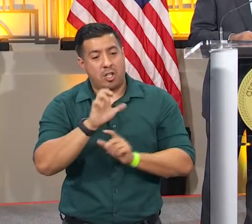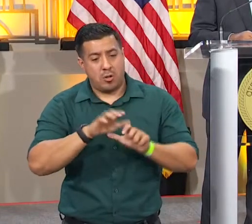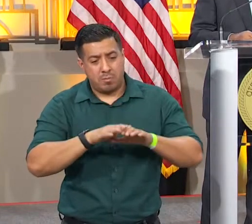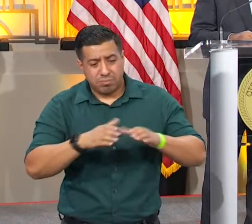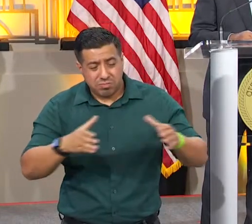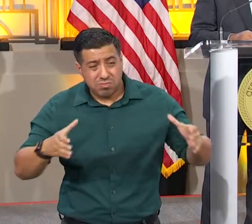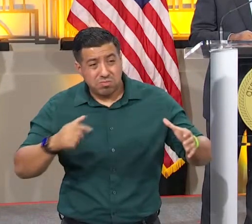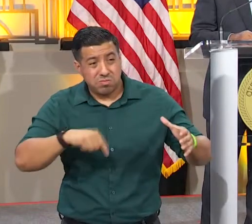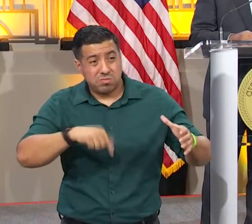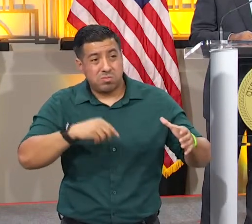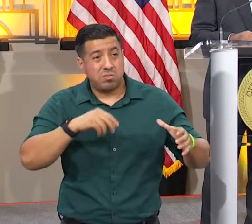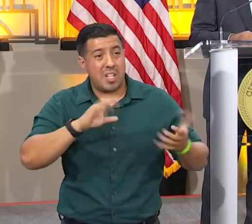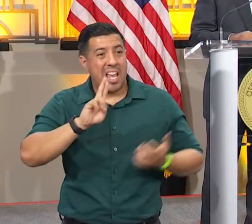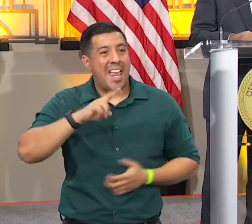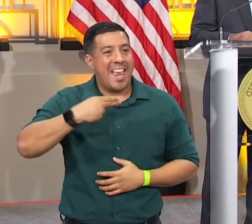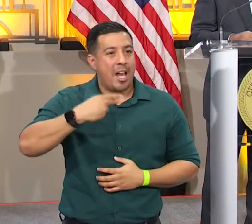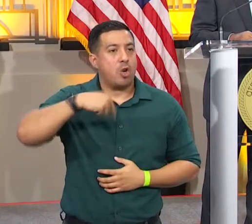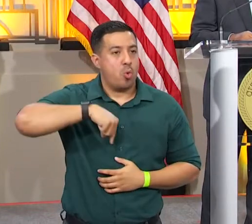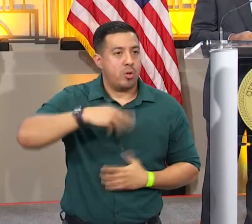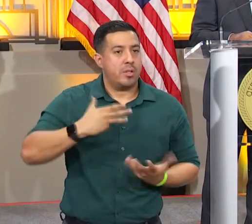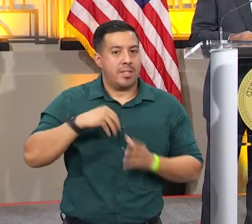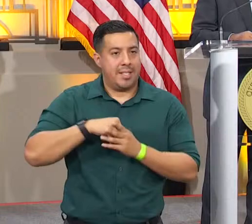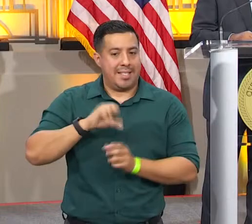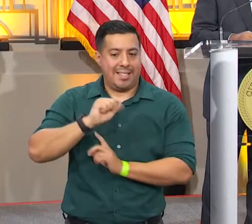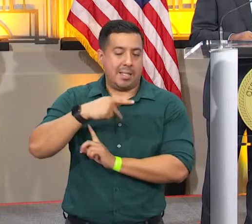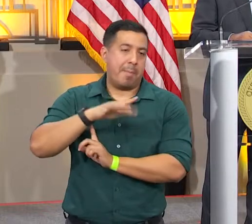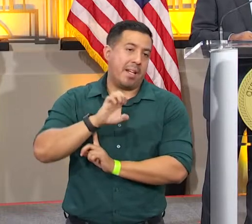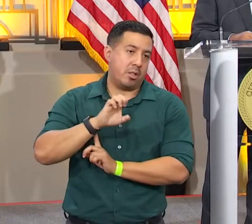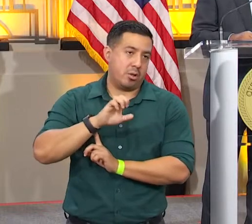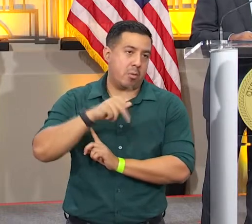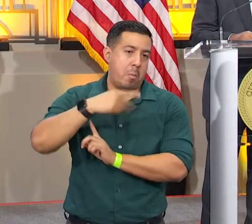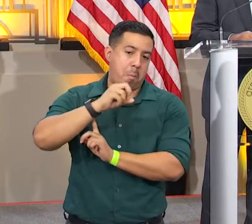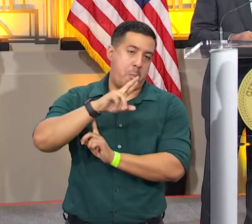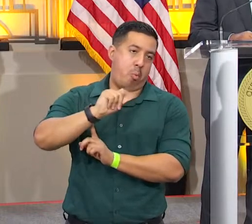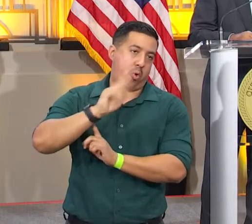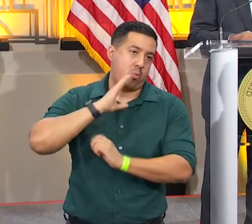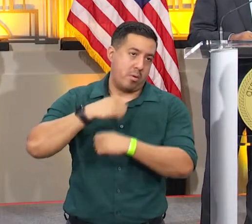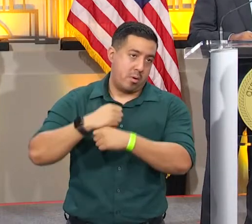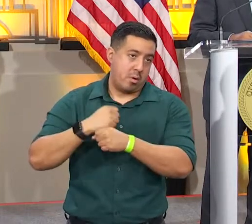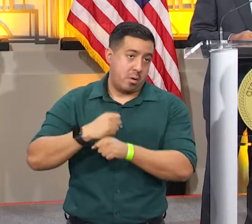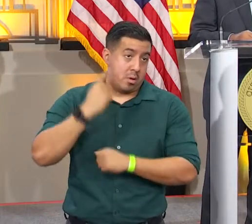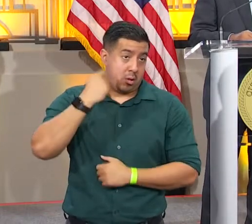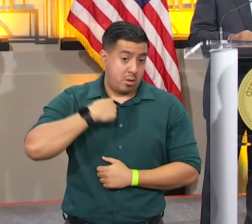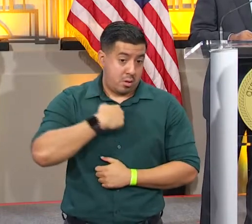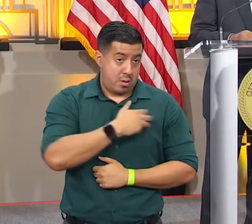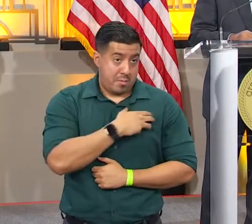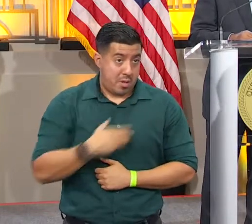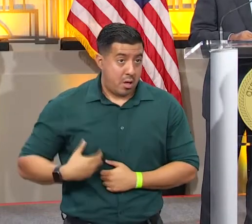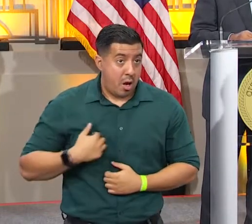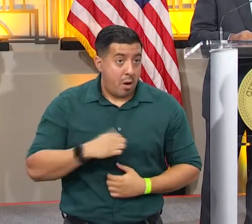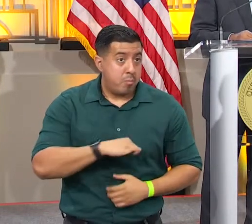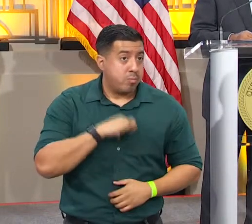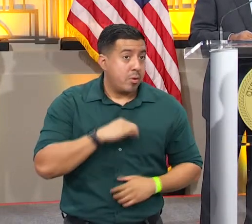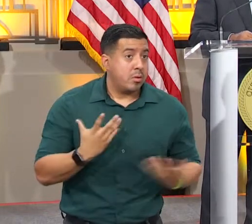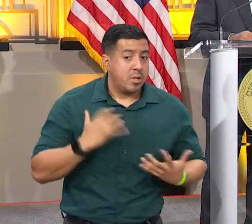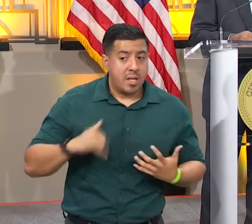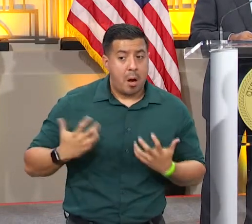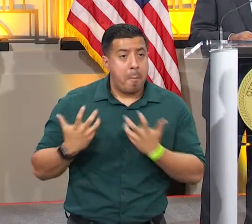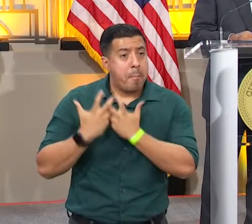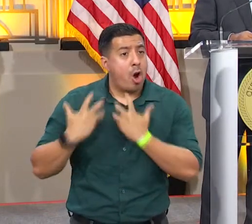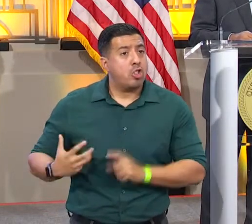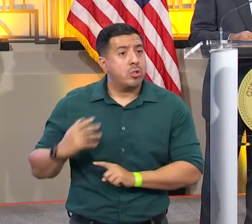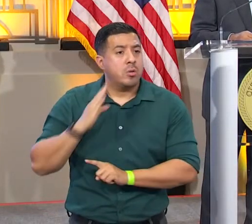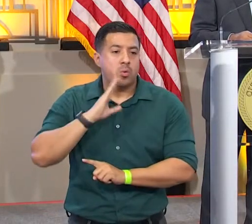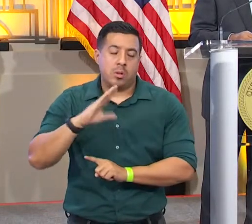campus at the Houston Spaceport. As mayor, the one thing that I'm proud of is that this partnership will have